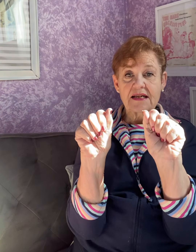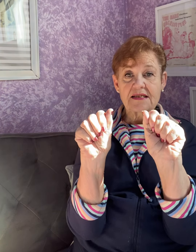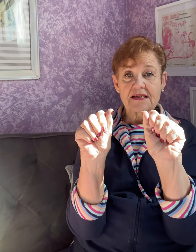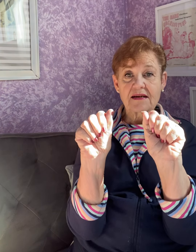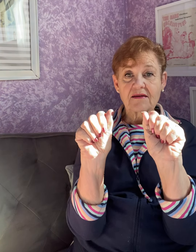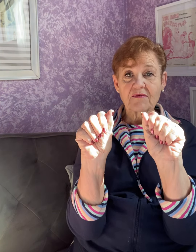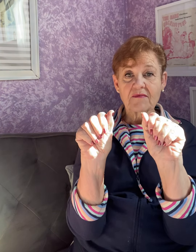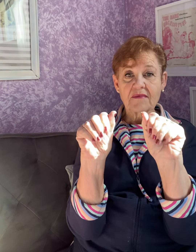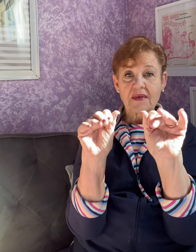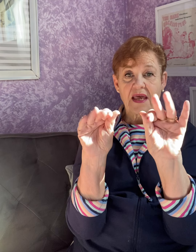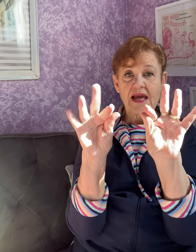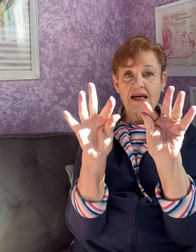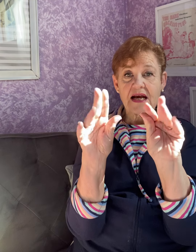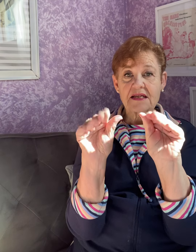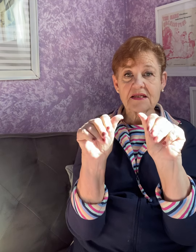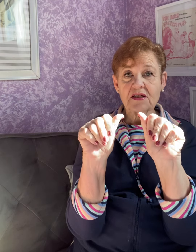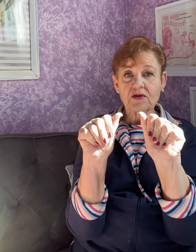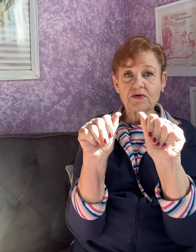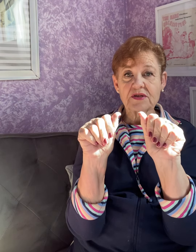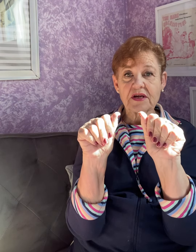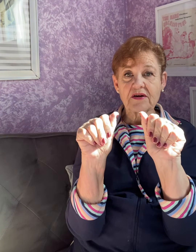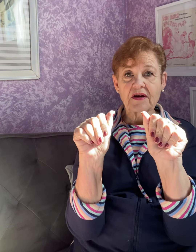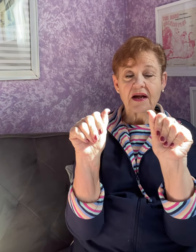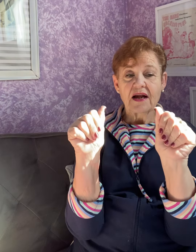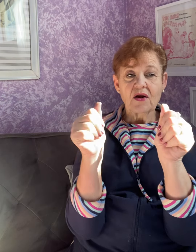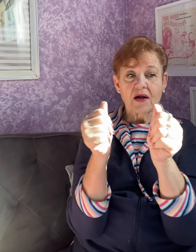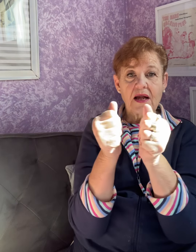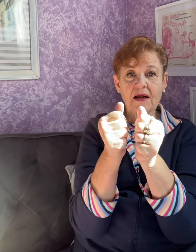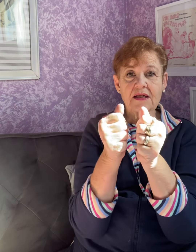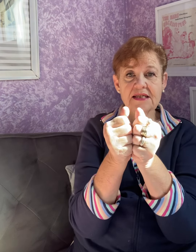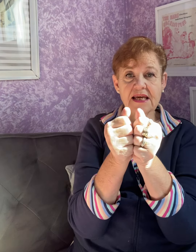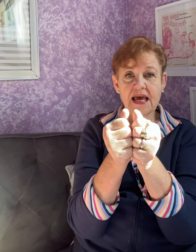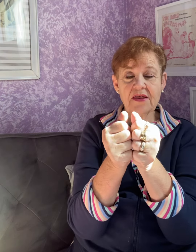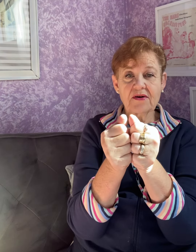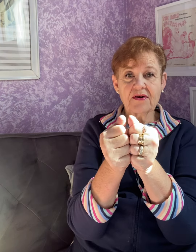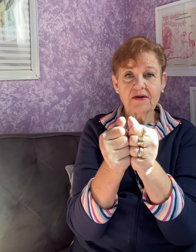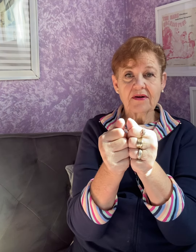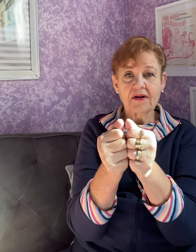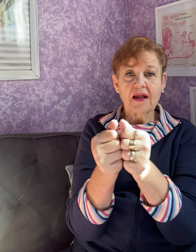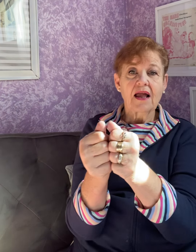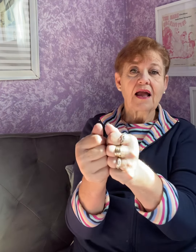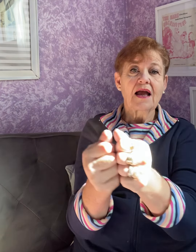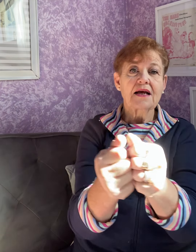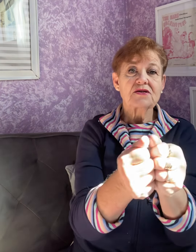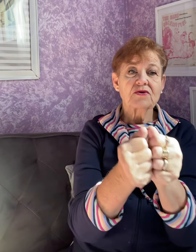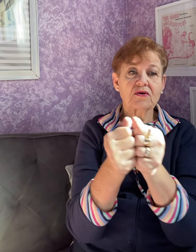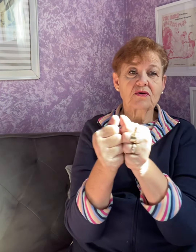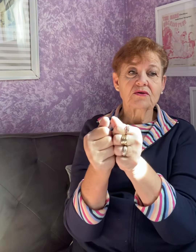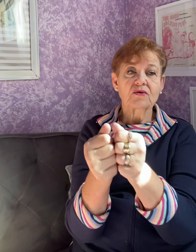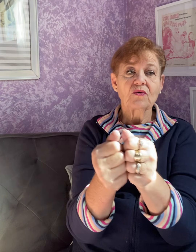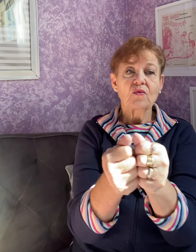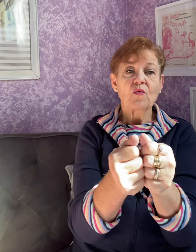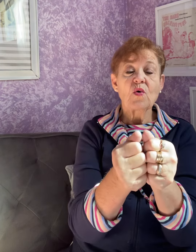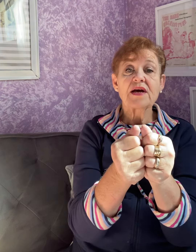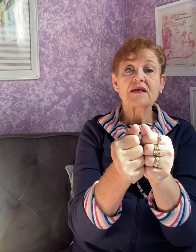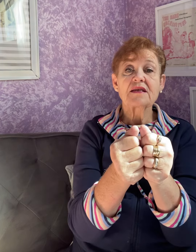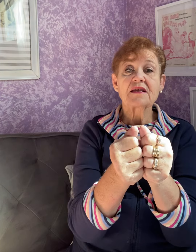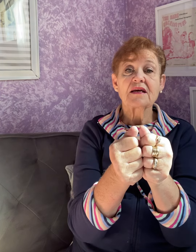hands. Okay, nice and loose here, together and circled. With,